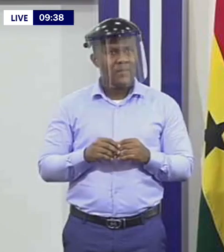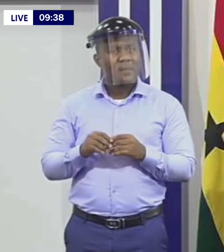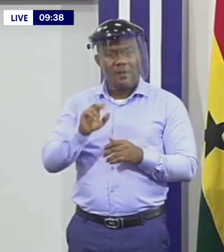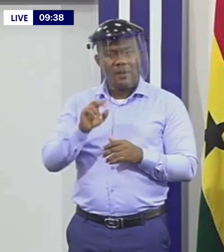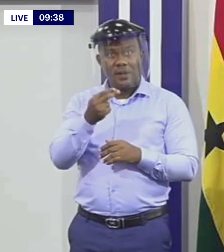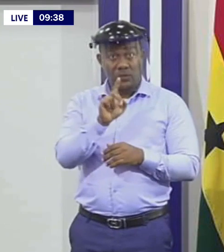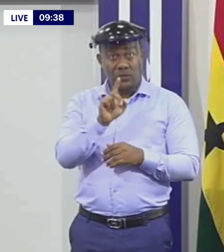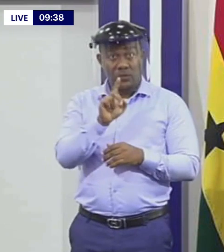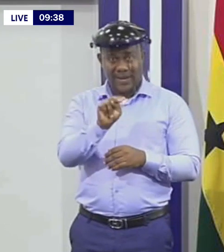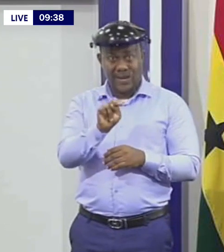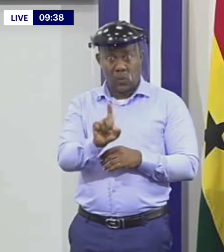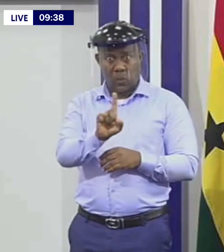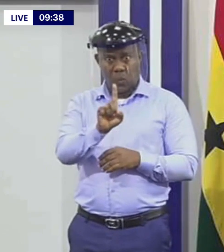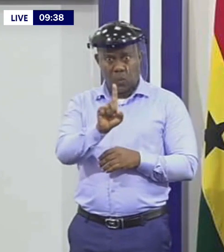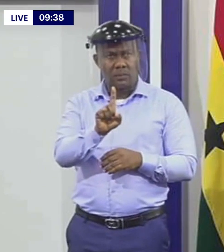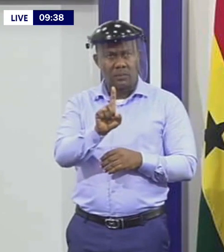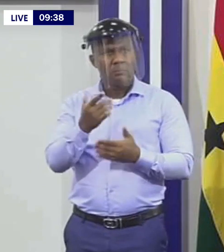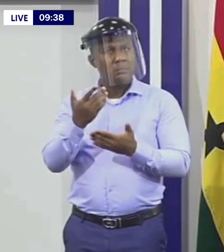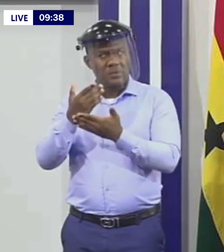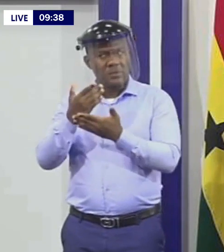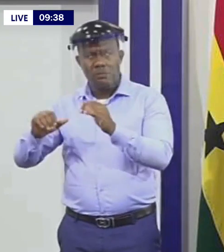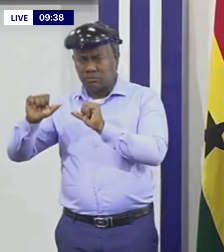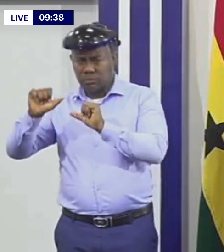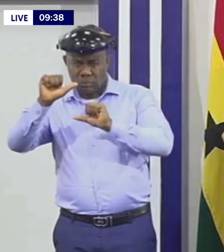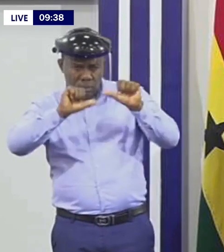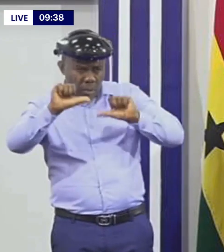H1N1 outbreak, indicates that this virus